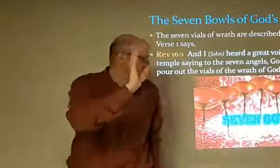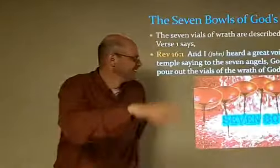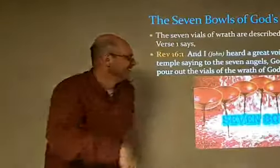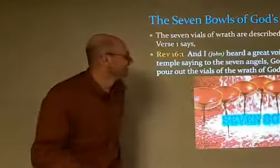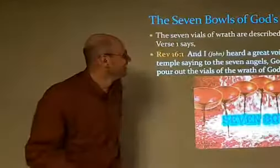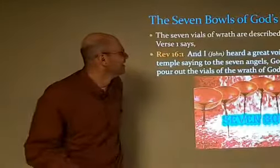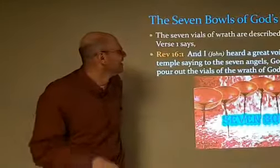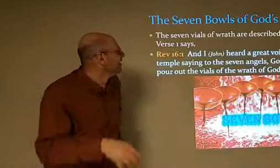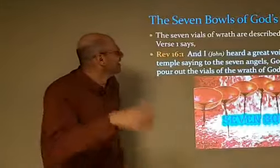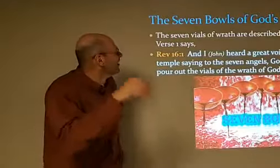to get into tonight.